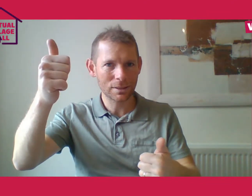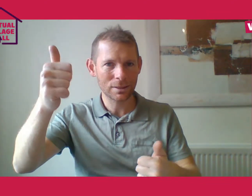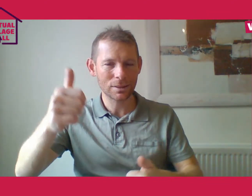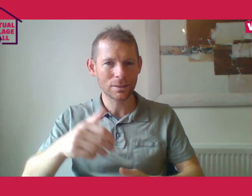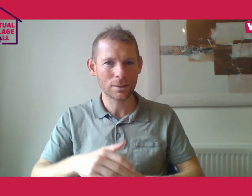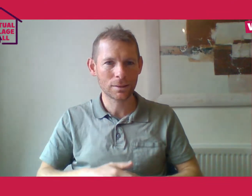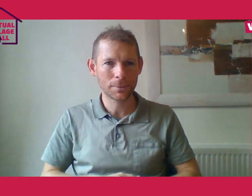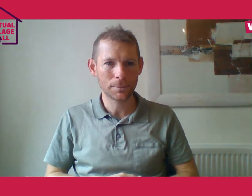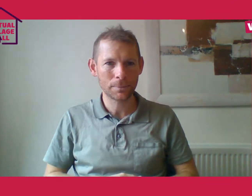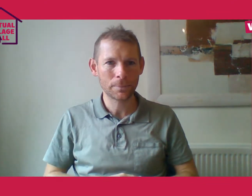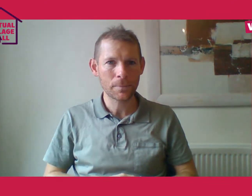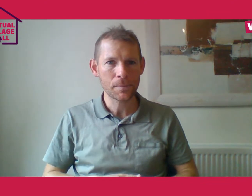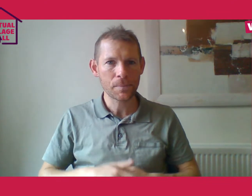well-being,